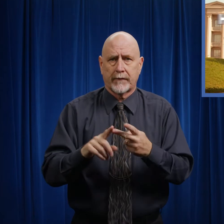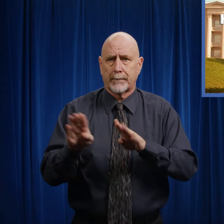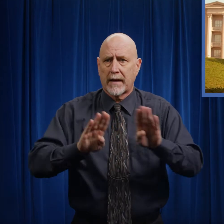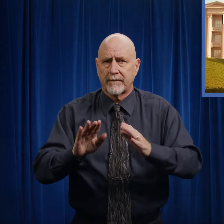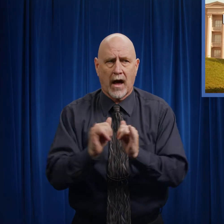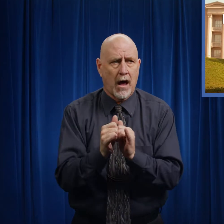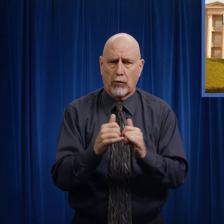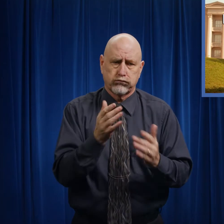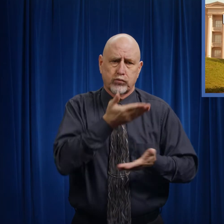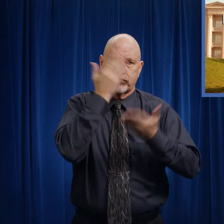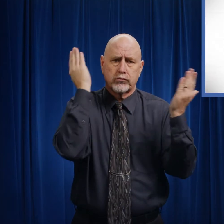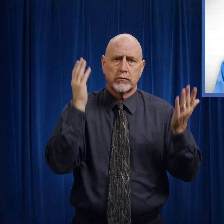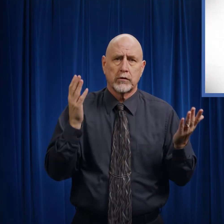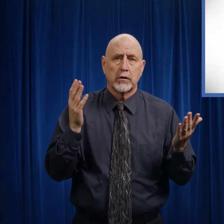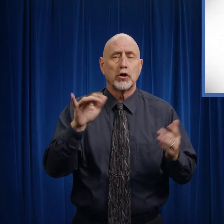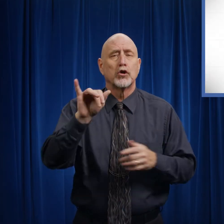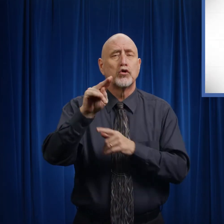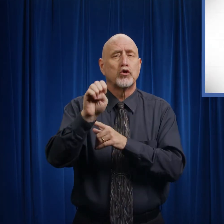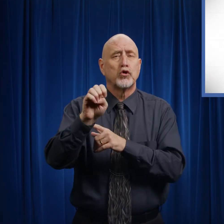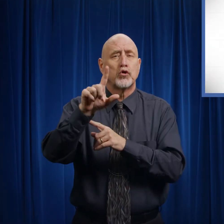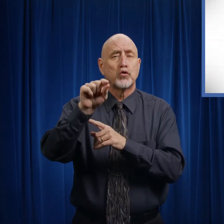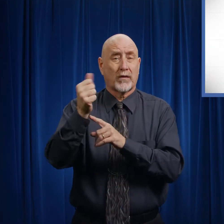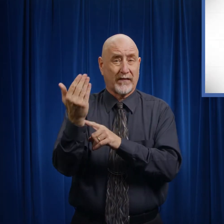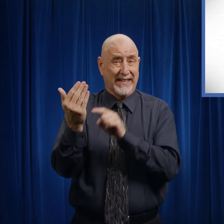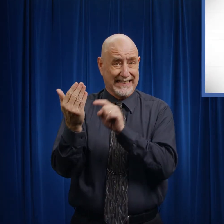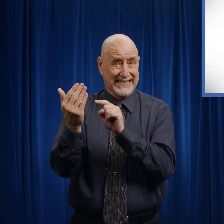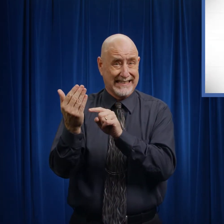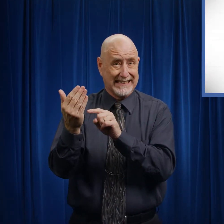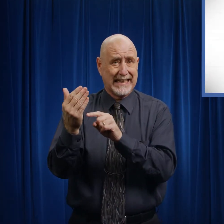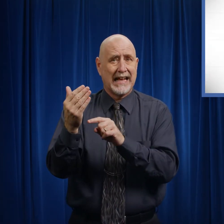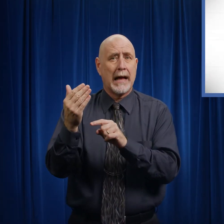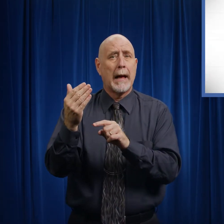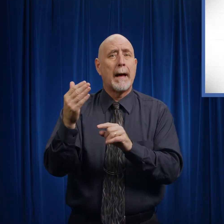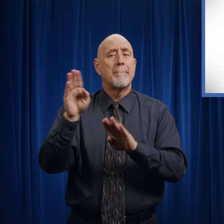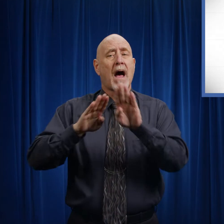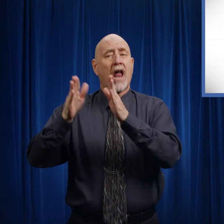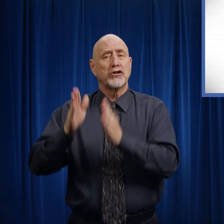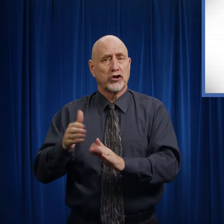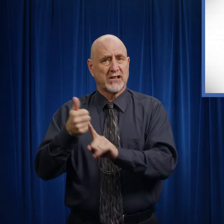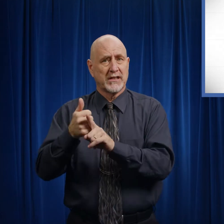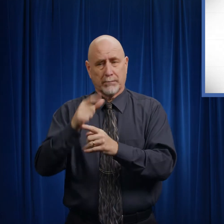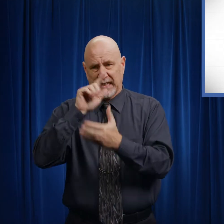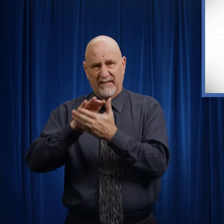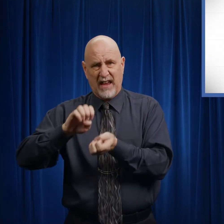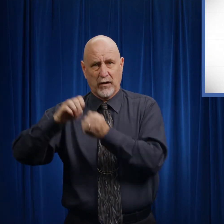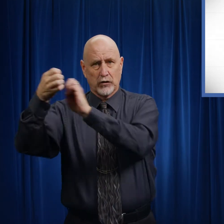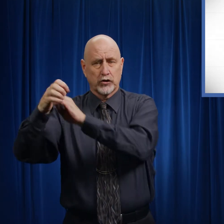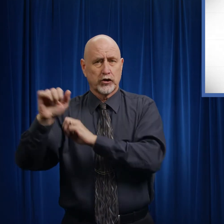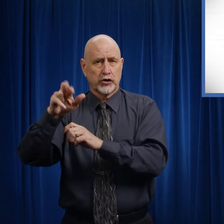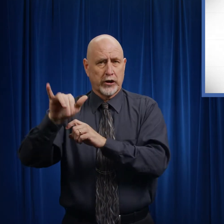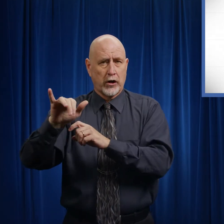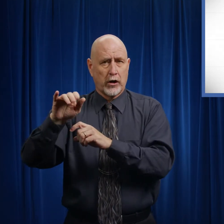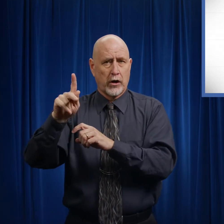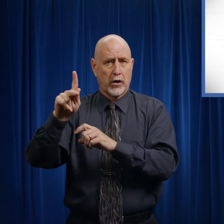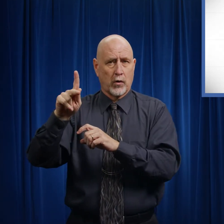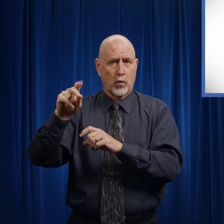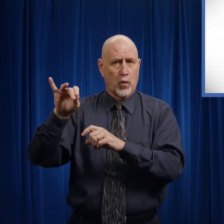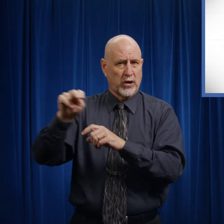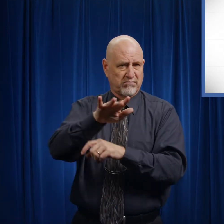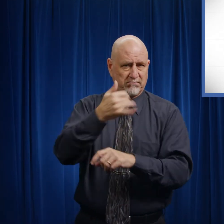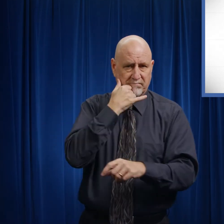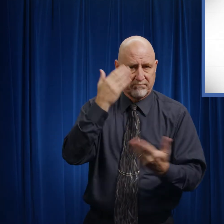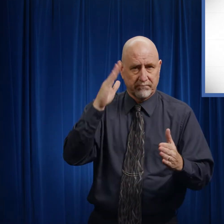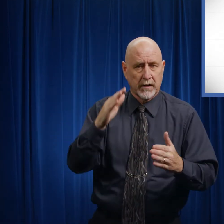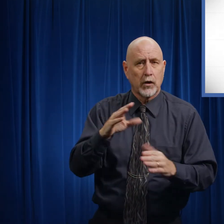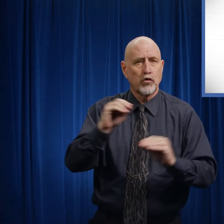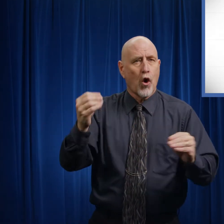act, how to behave. In June of 2015, evolutionary biologist Jerry Coyne delivered a lecture at